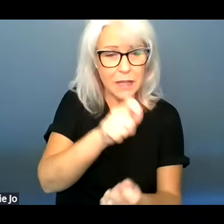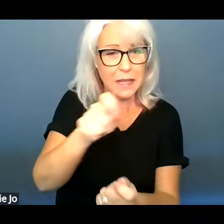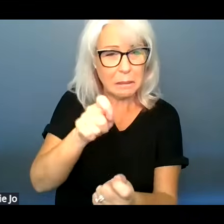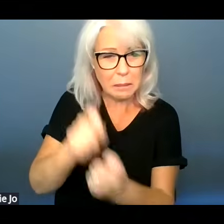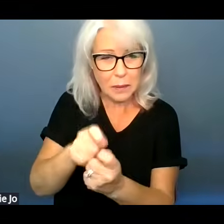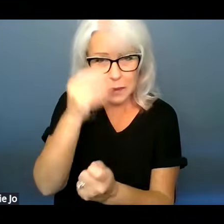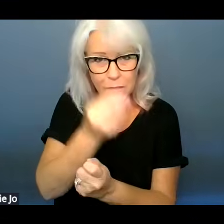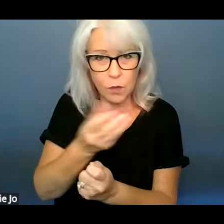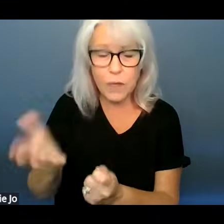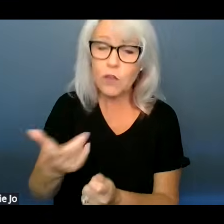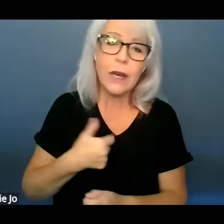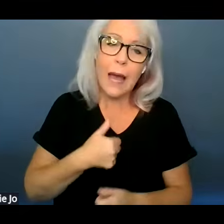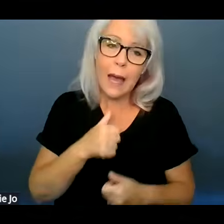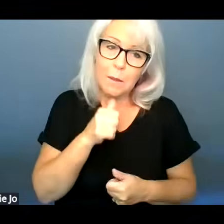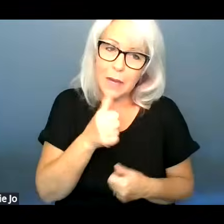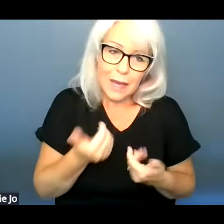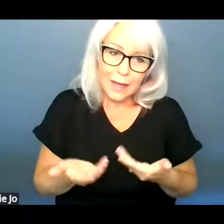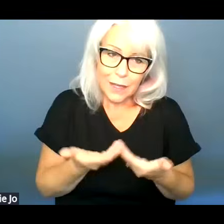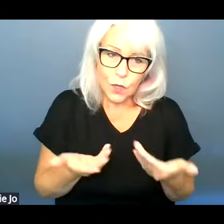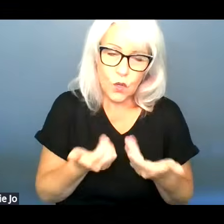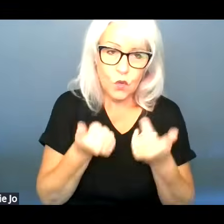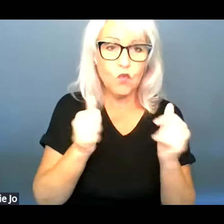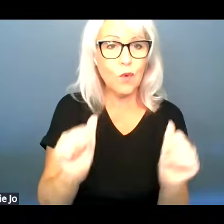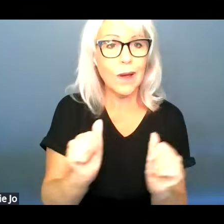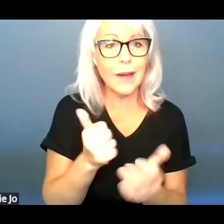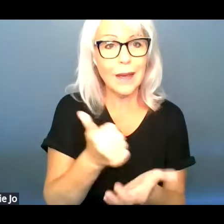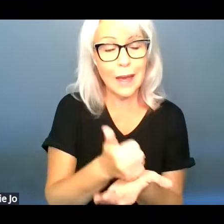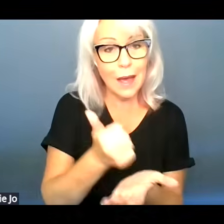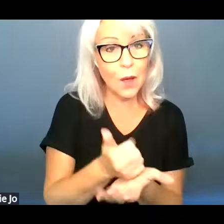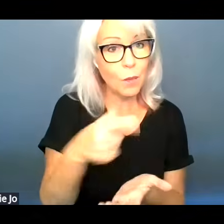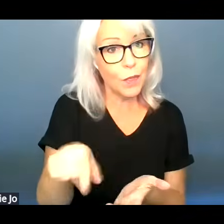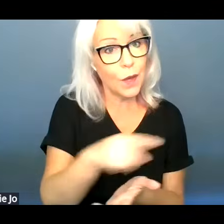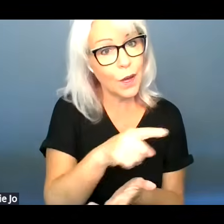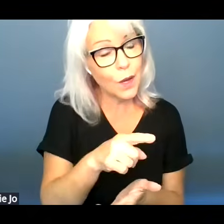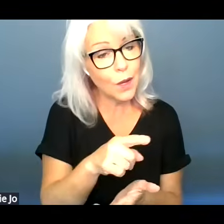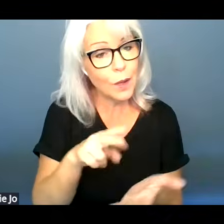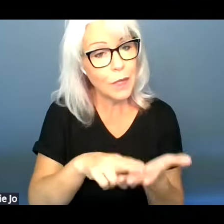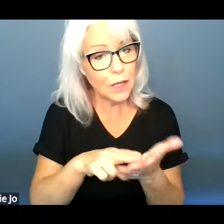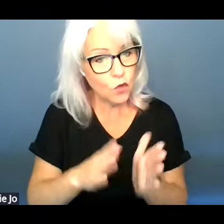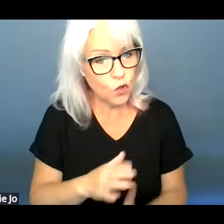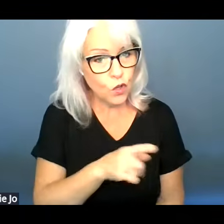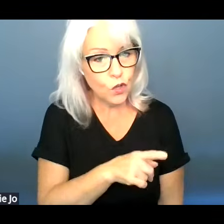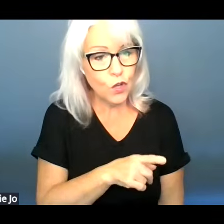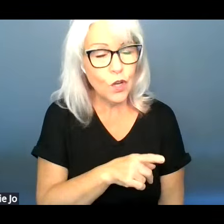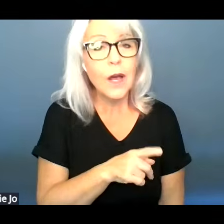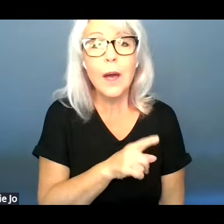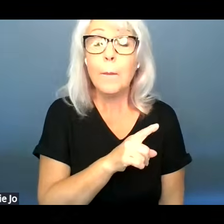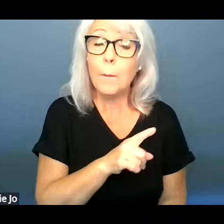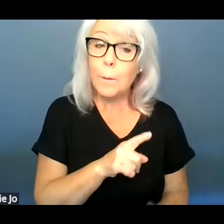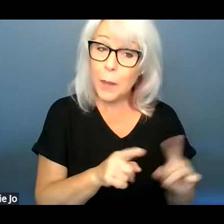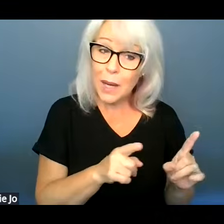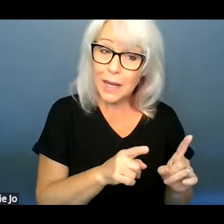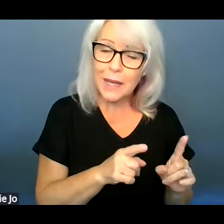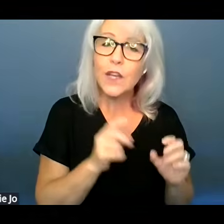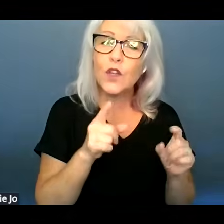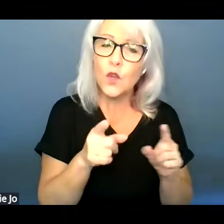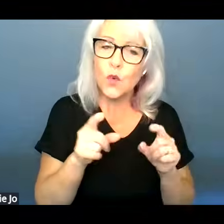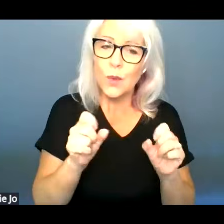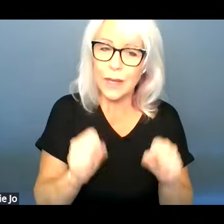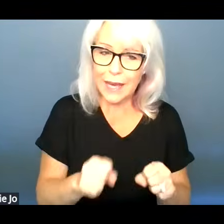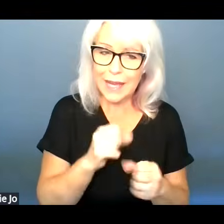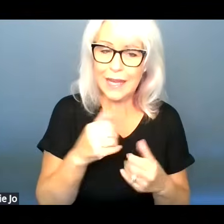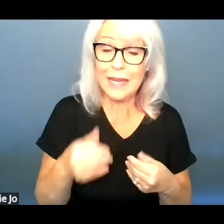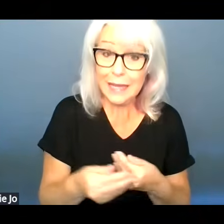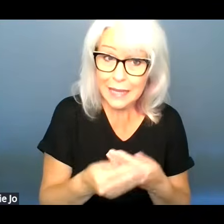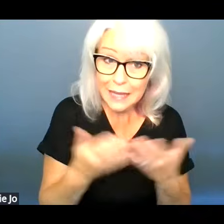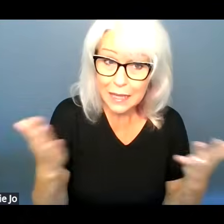I'm not here to try to help, the petitioner in this particular case, but you can certainly give in a hypothetical time frame. But